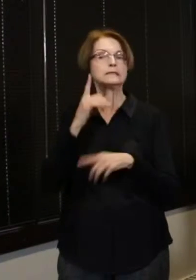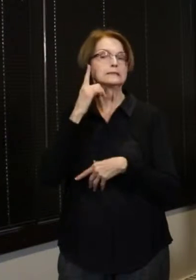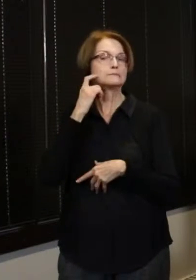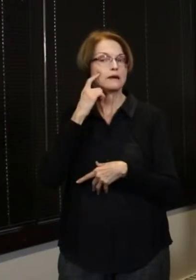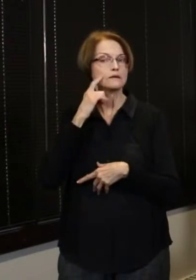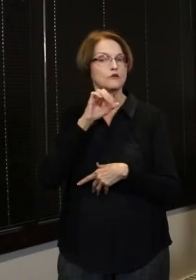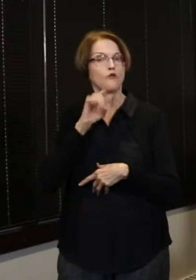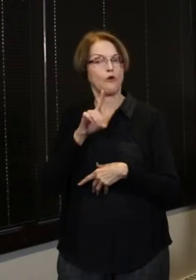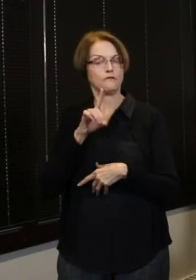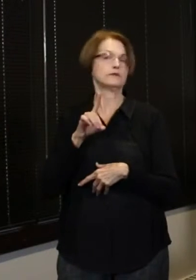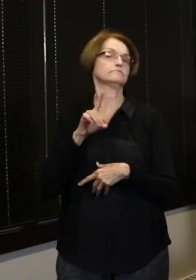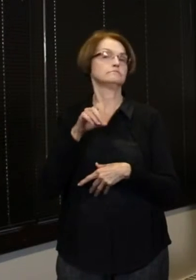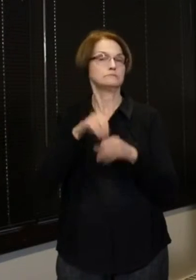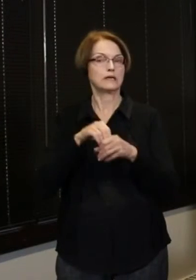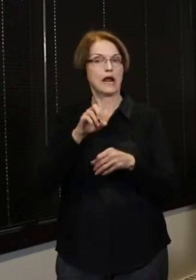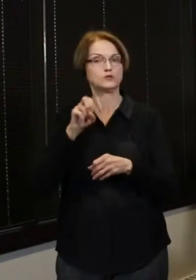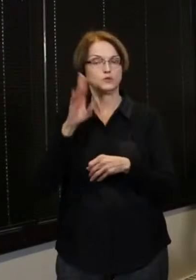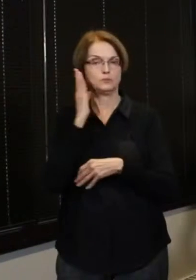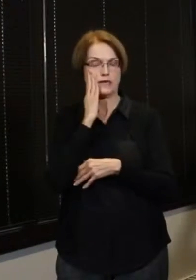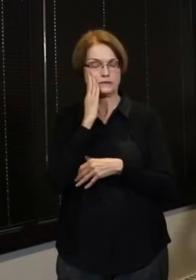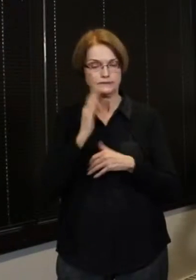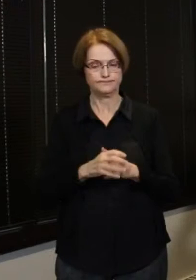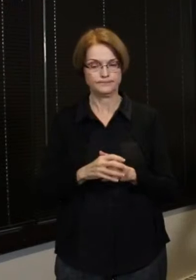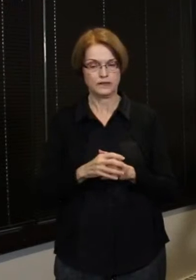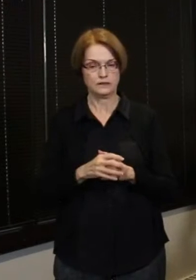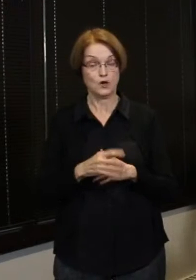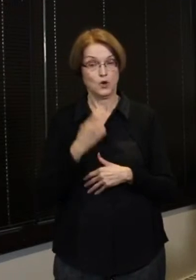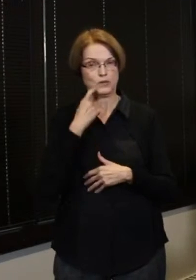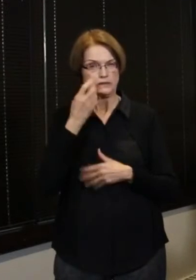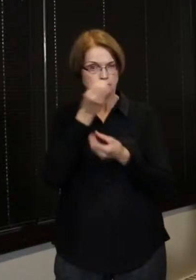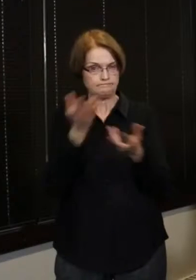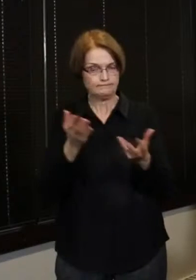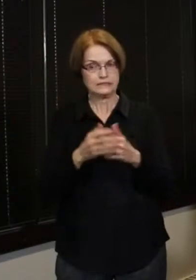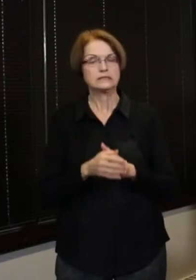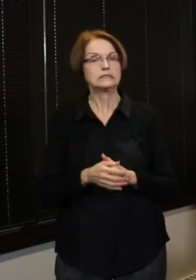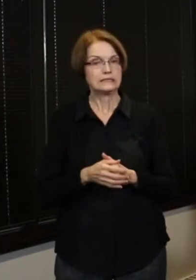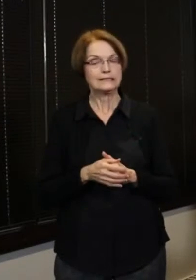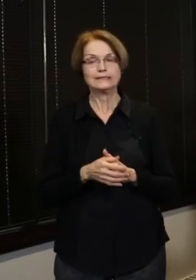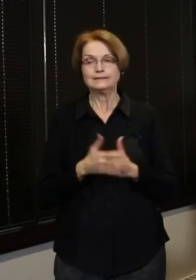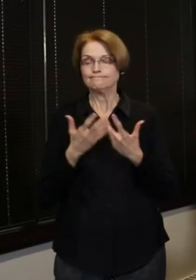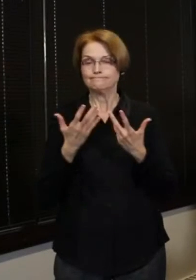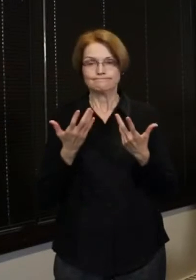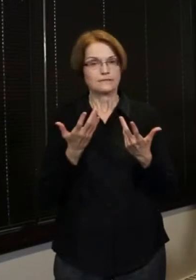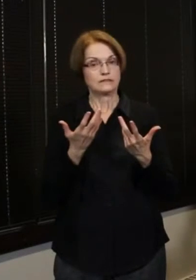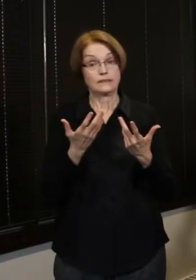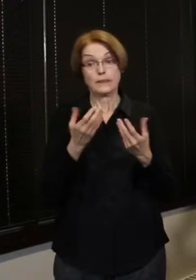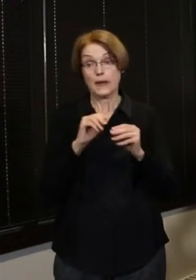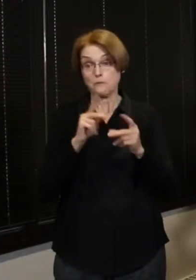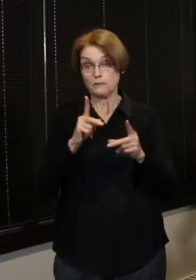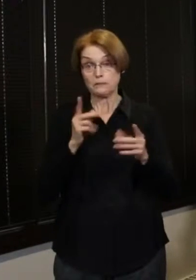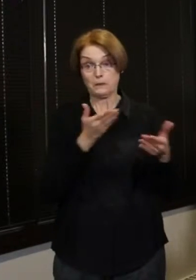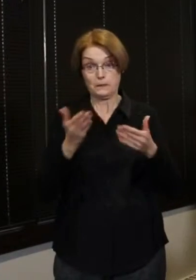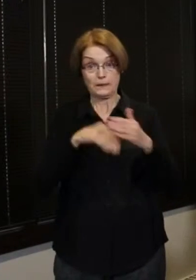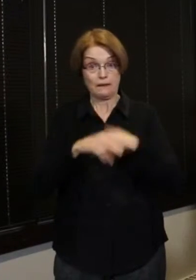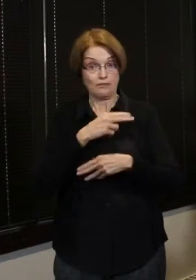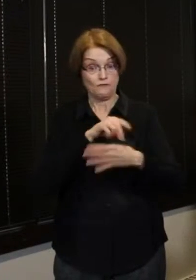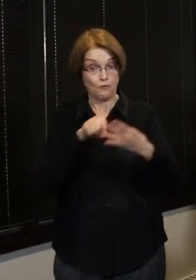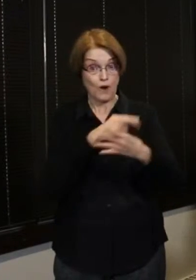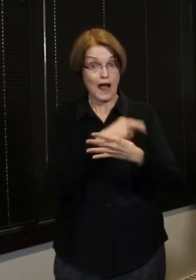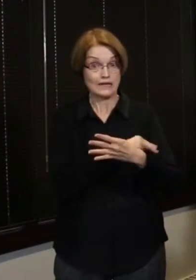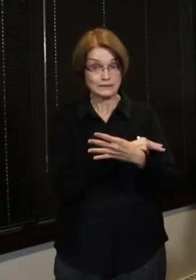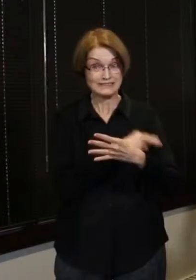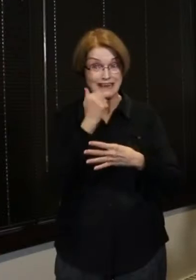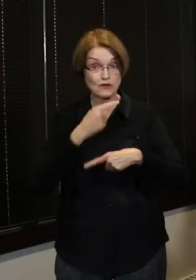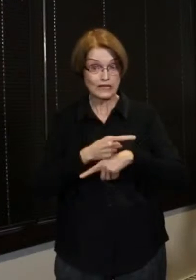We spoke about this briefly a little bit earlier, still seeing a very high level of COVID admissions into our task force hospitals